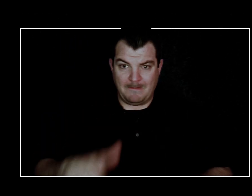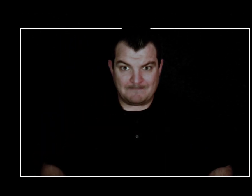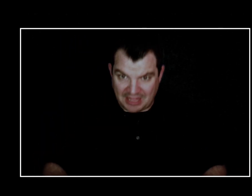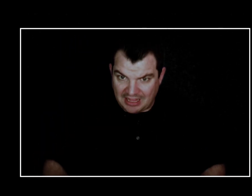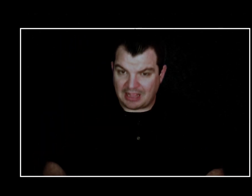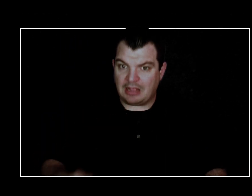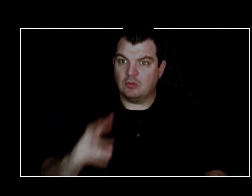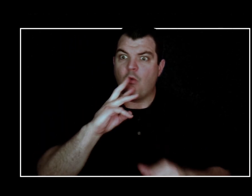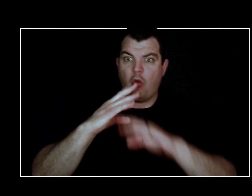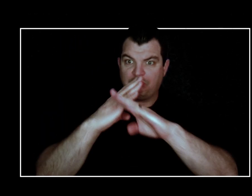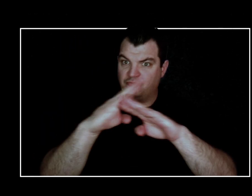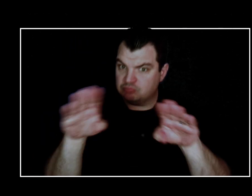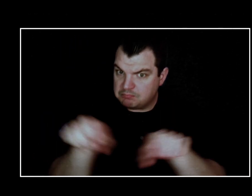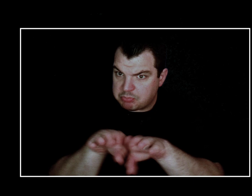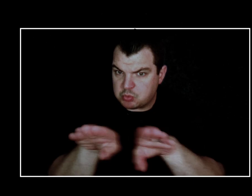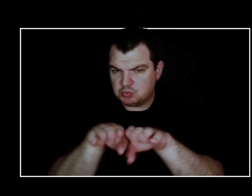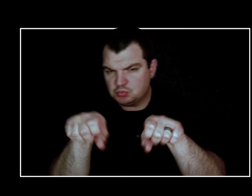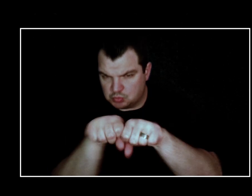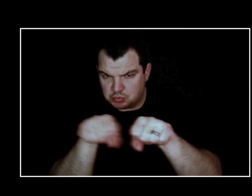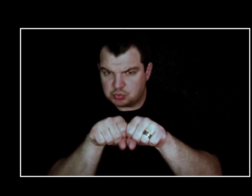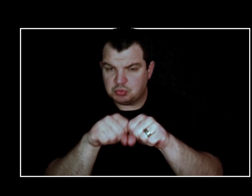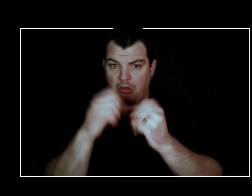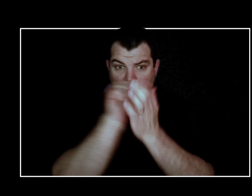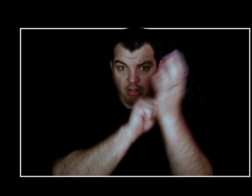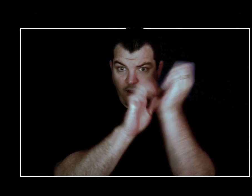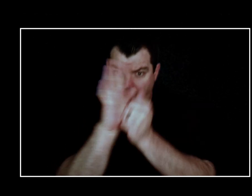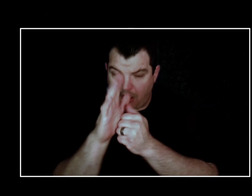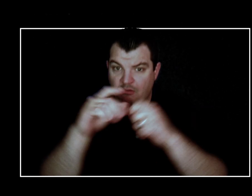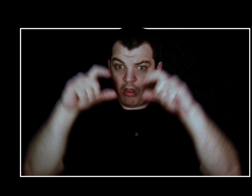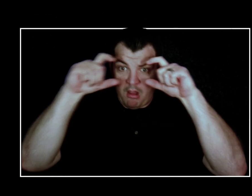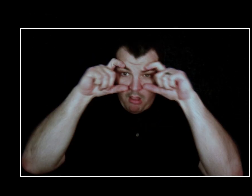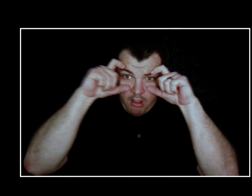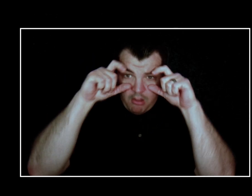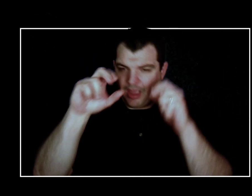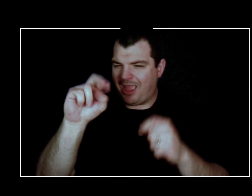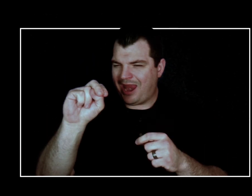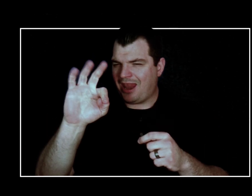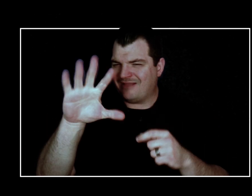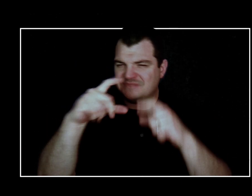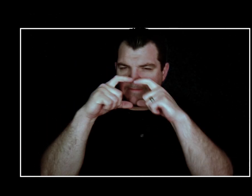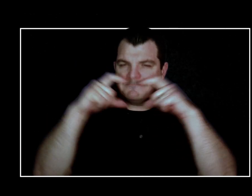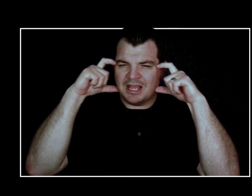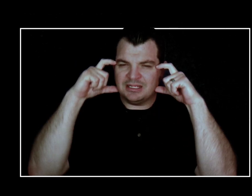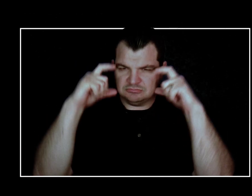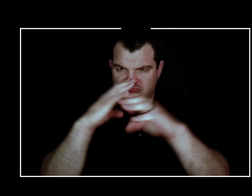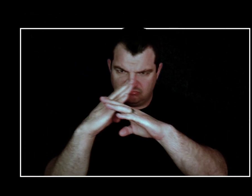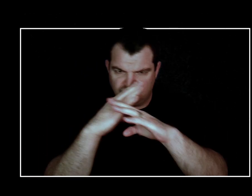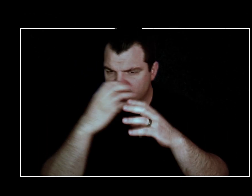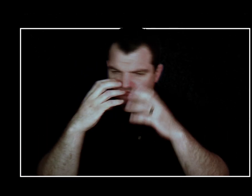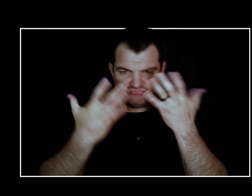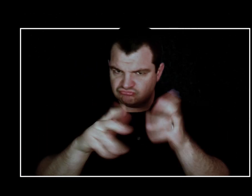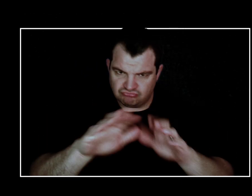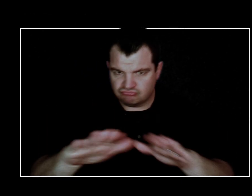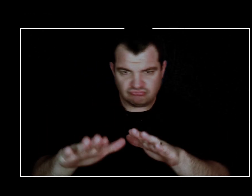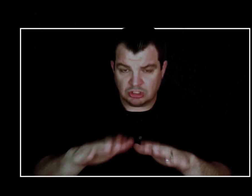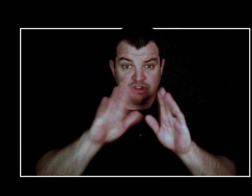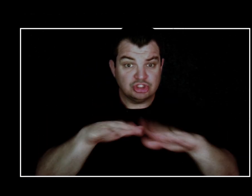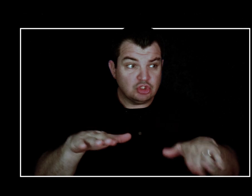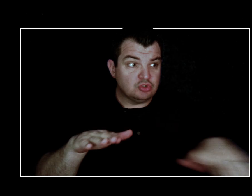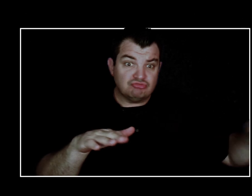sleeves, pants, waterproof boots, gloves, goggles, and an N95